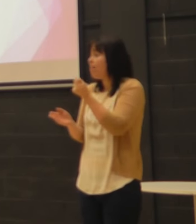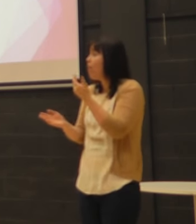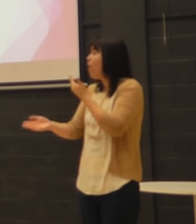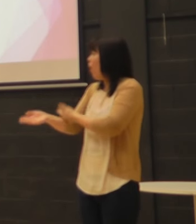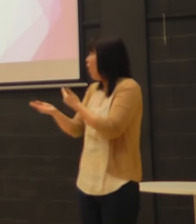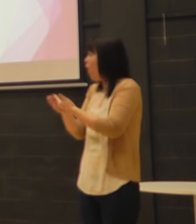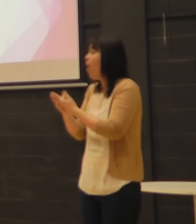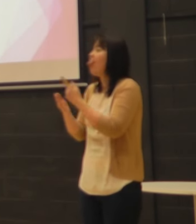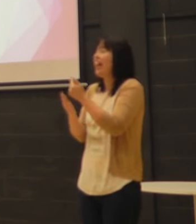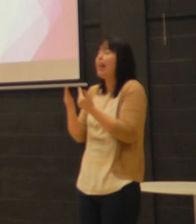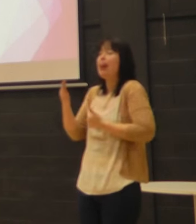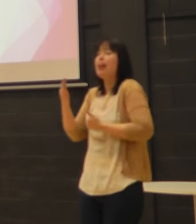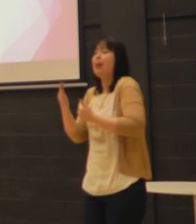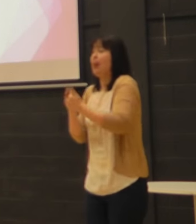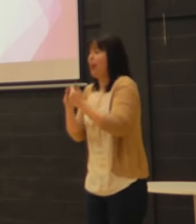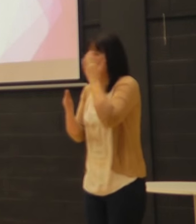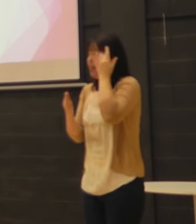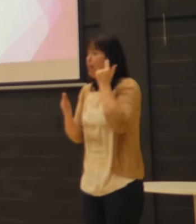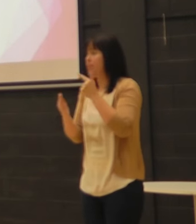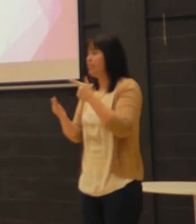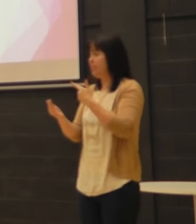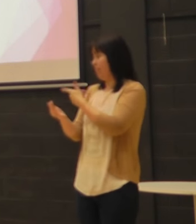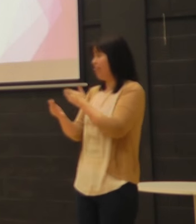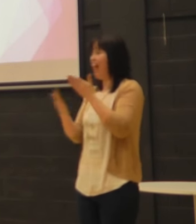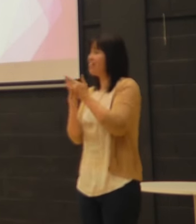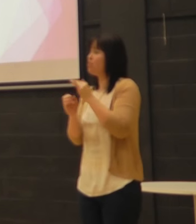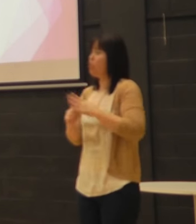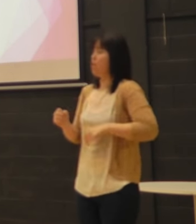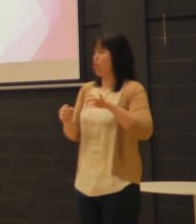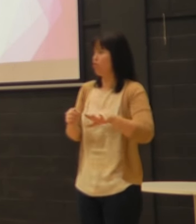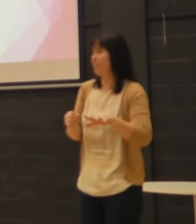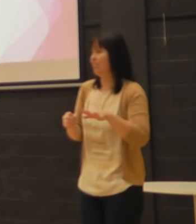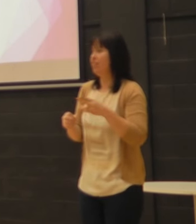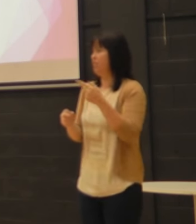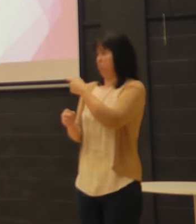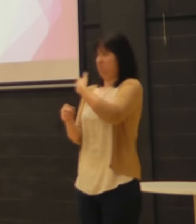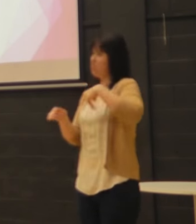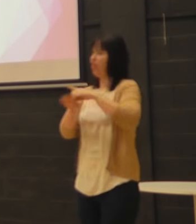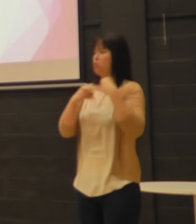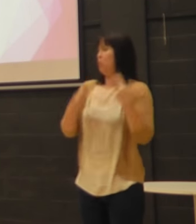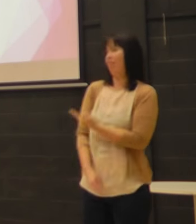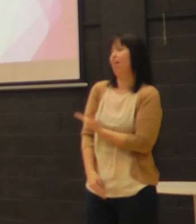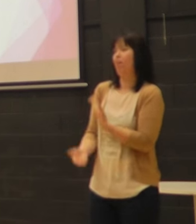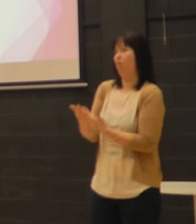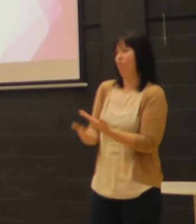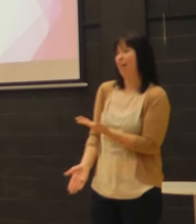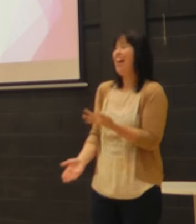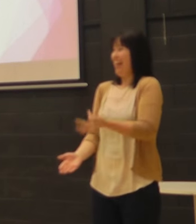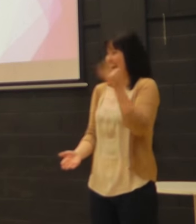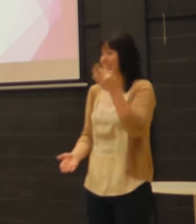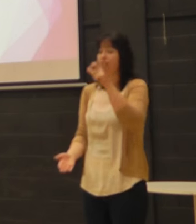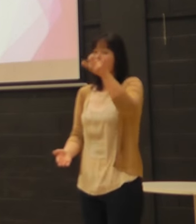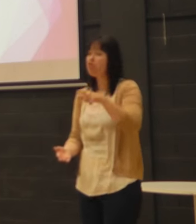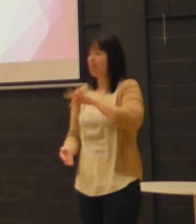is not required by physicians. Okay? If a person has made an informed decision to have an